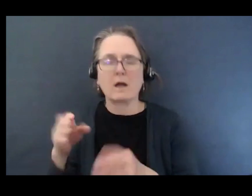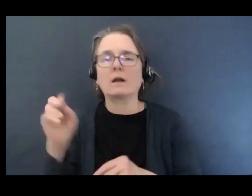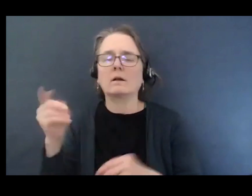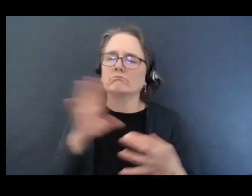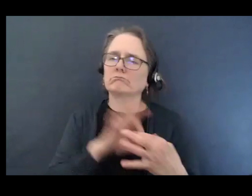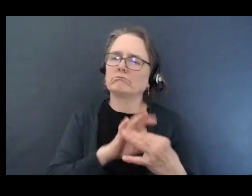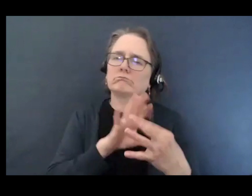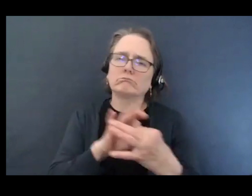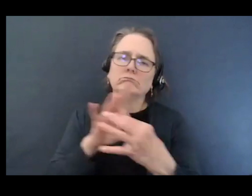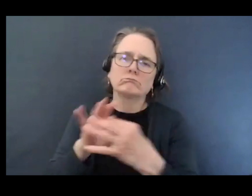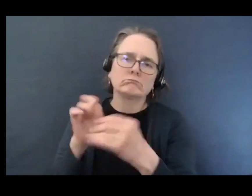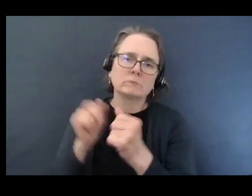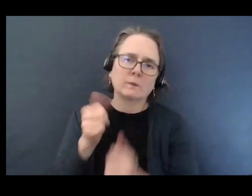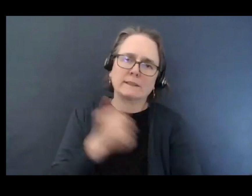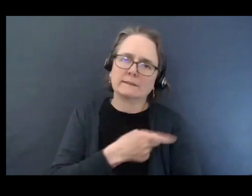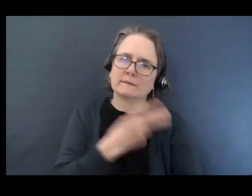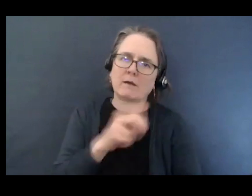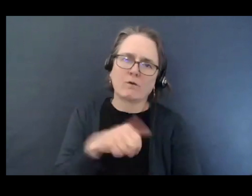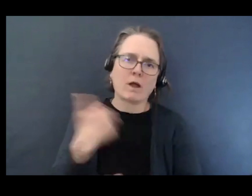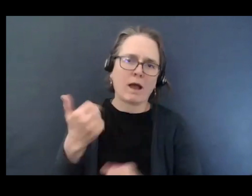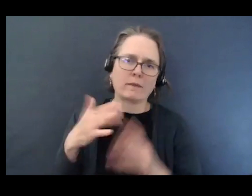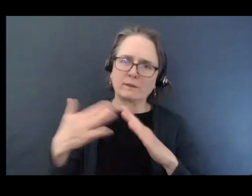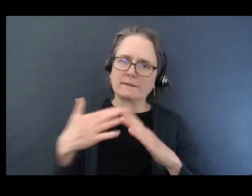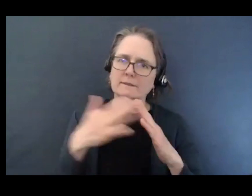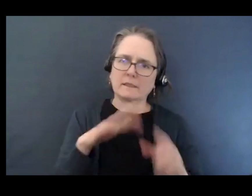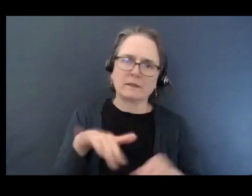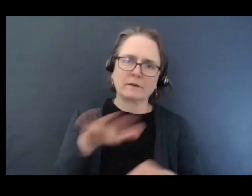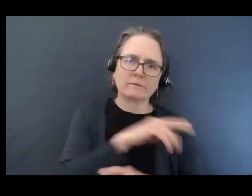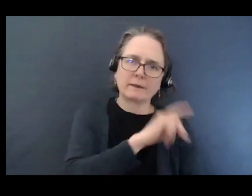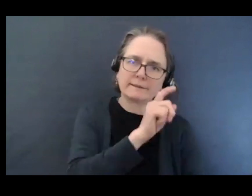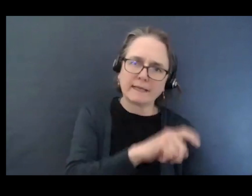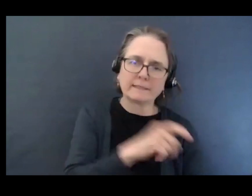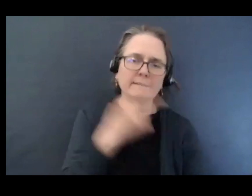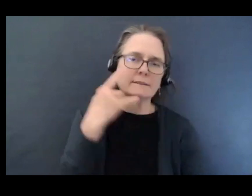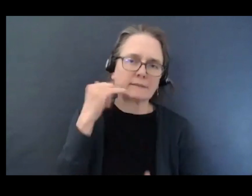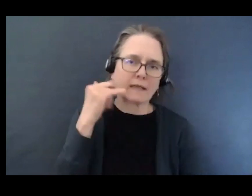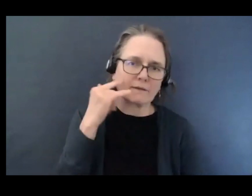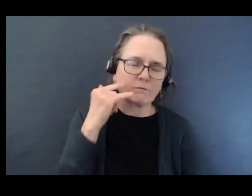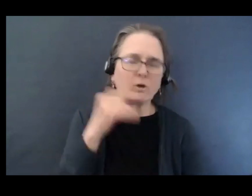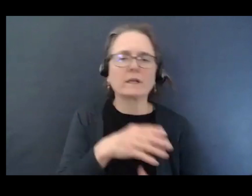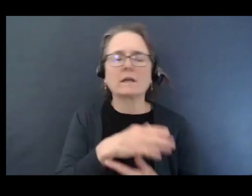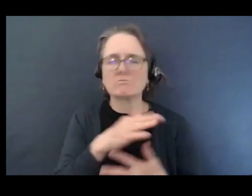Metro in Sacramento and Houston Metro, as well as demand response experience overseeing